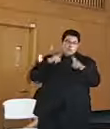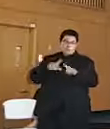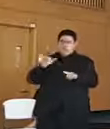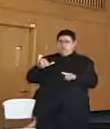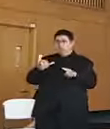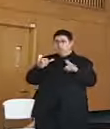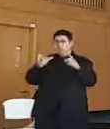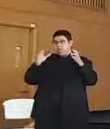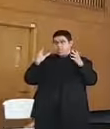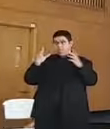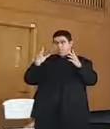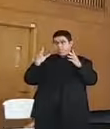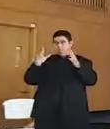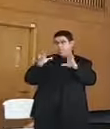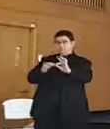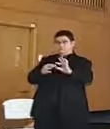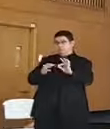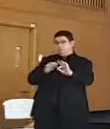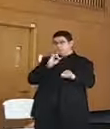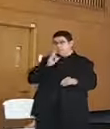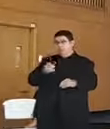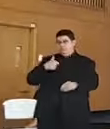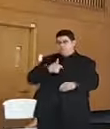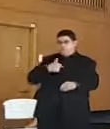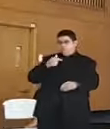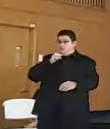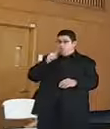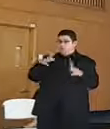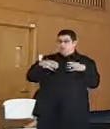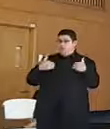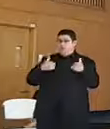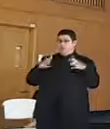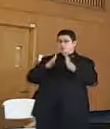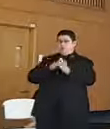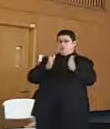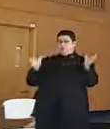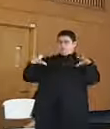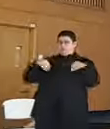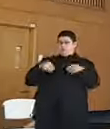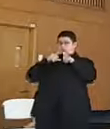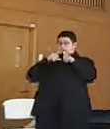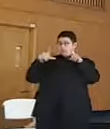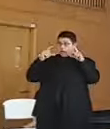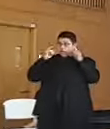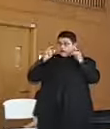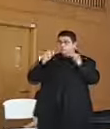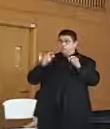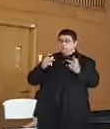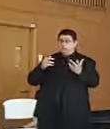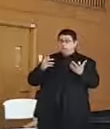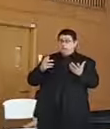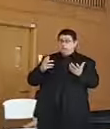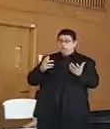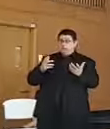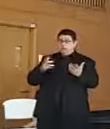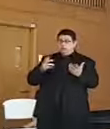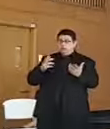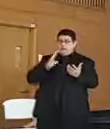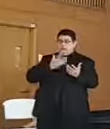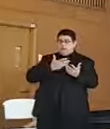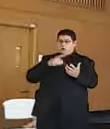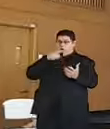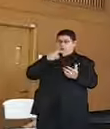for sure. If we don't get widespread adoption of masking, if we don't see greater acceptance of our public